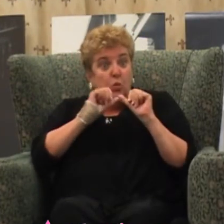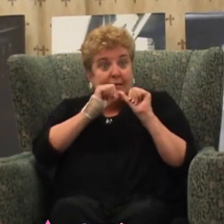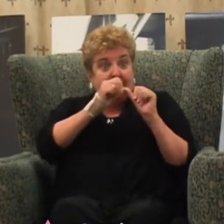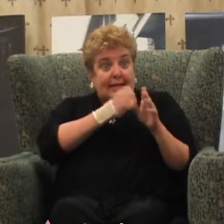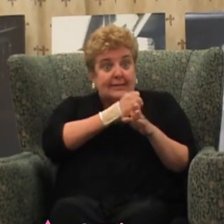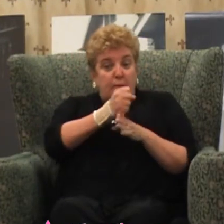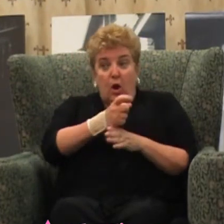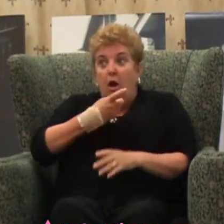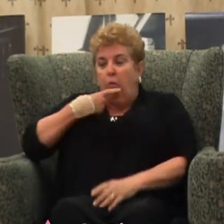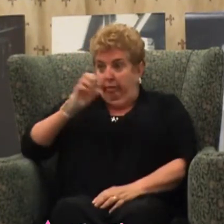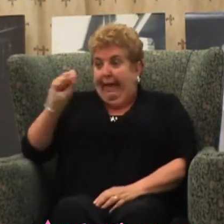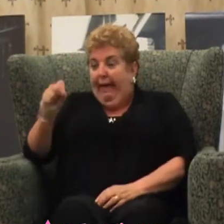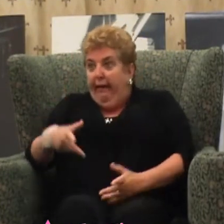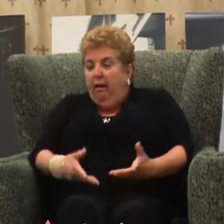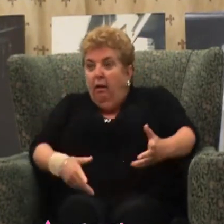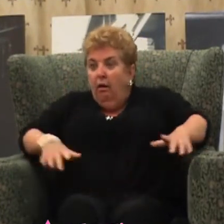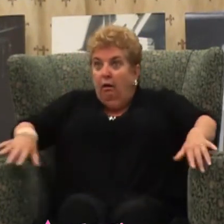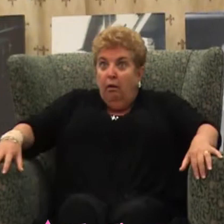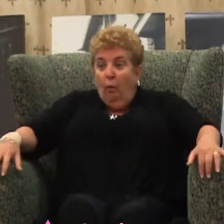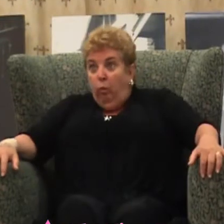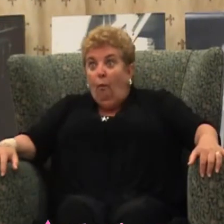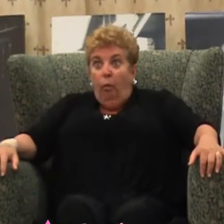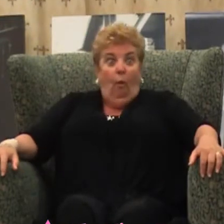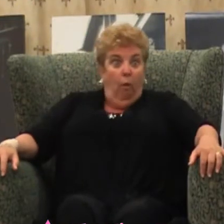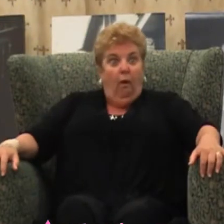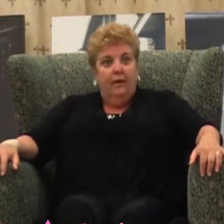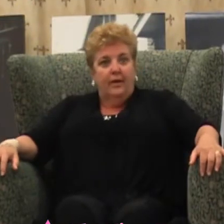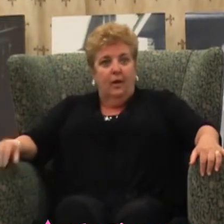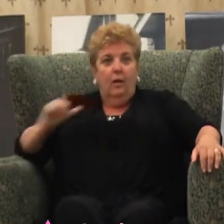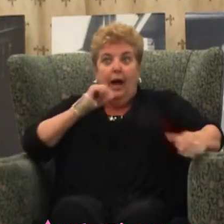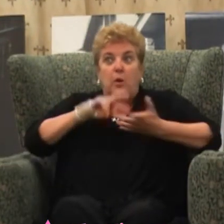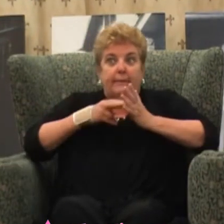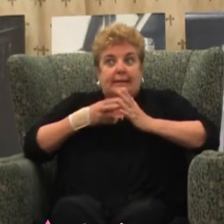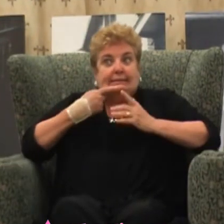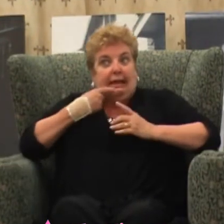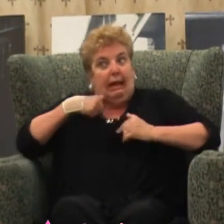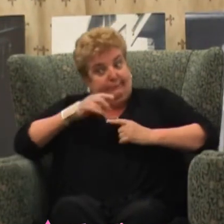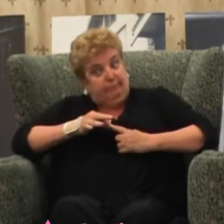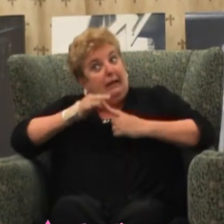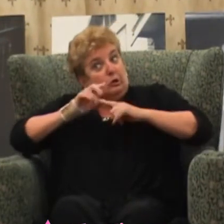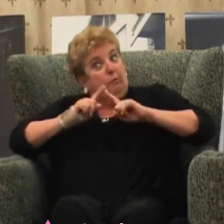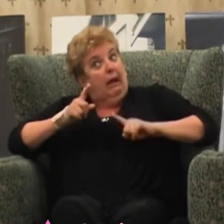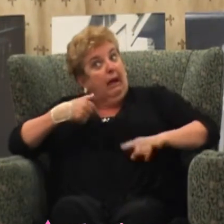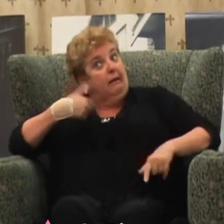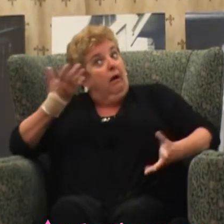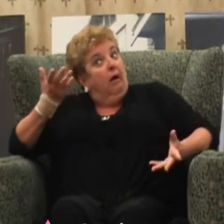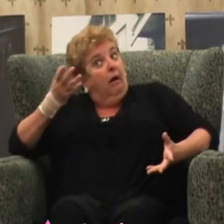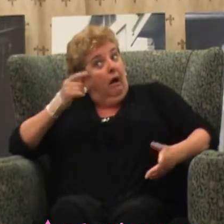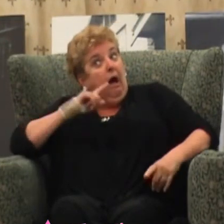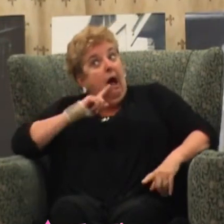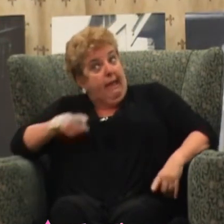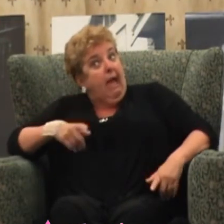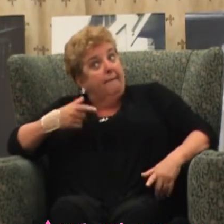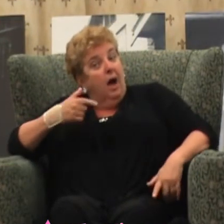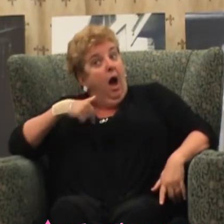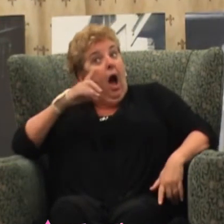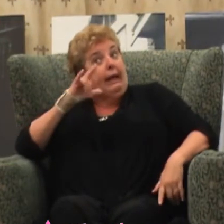Yeah, I mean, I don't mean to sound special or anything, you know, but I had the Bill Wilson white